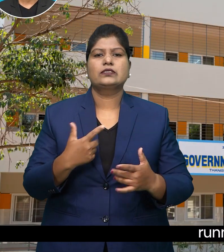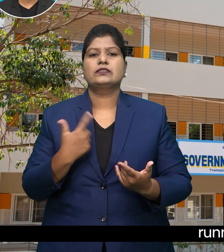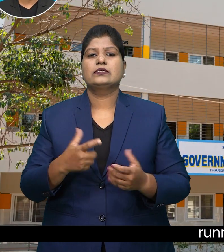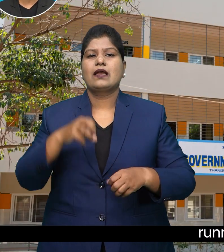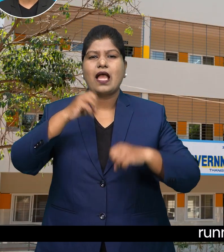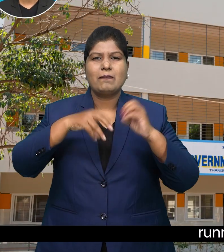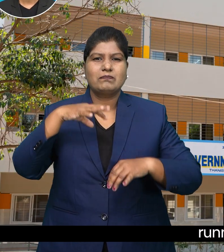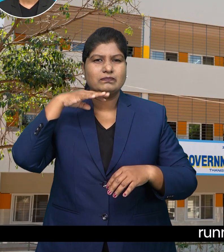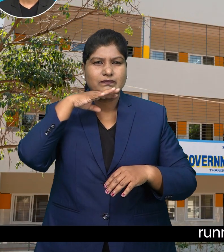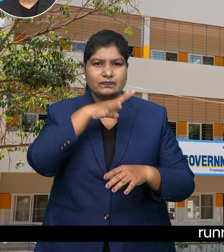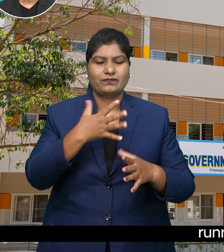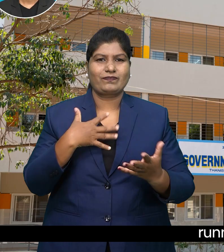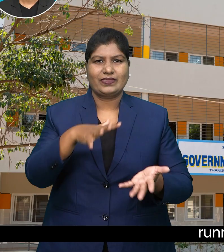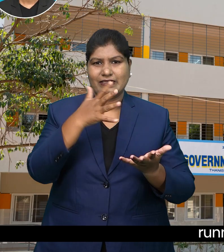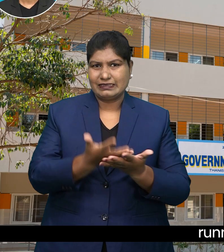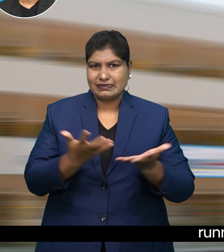running schools,